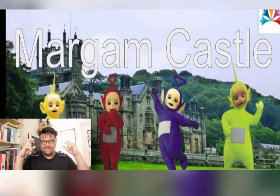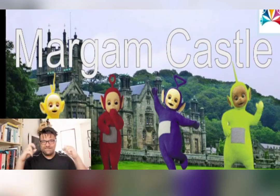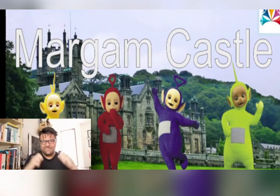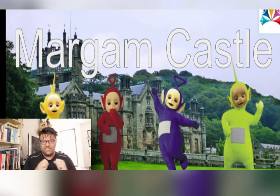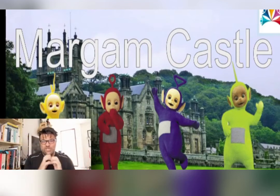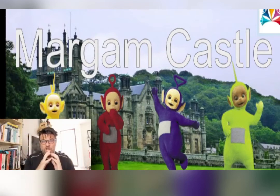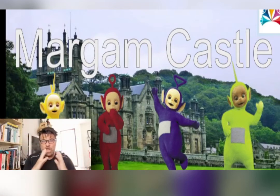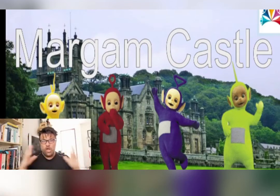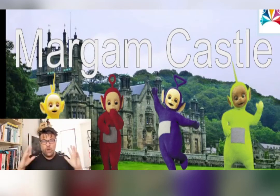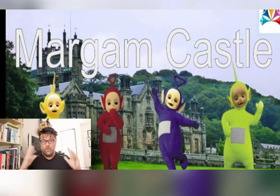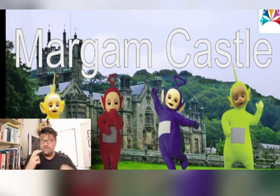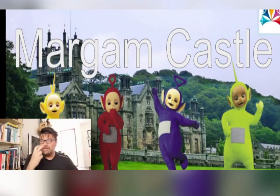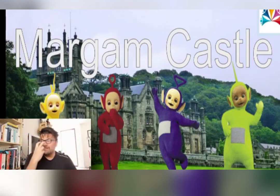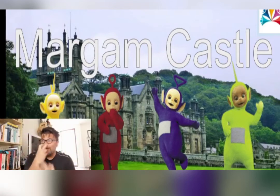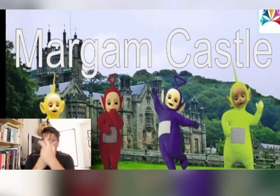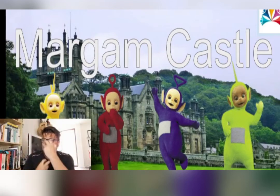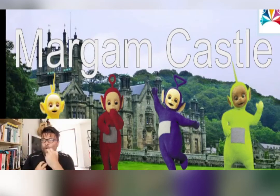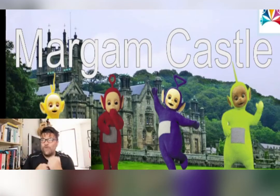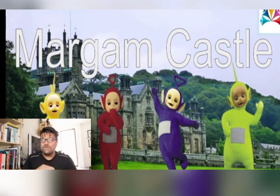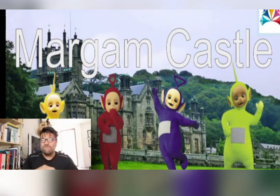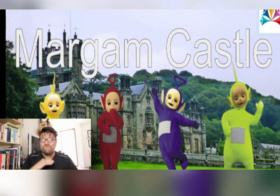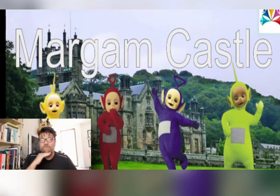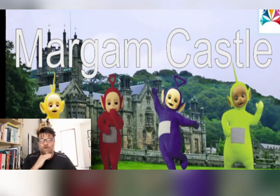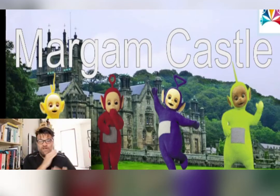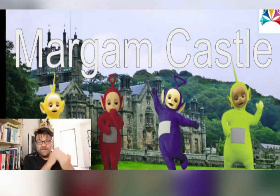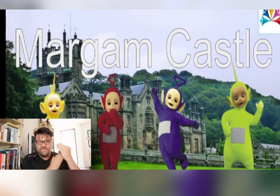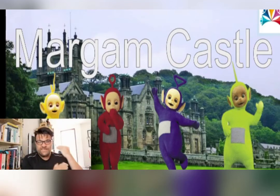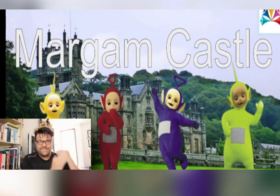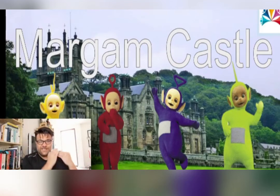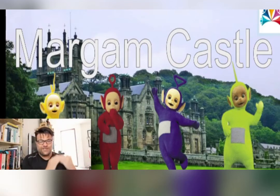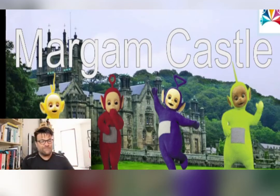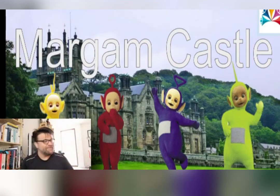castle, hills, old and full of history.